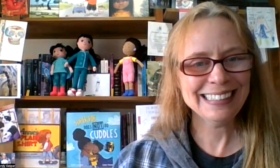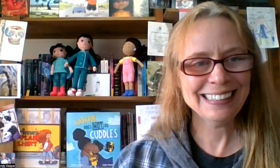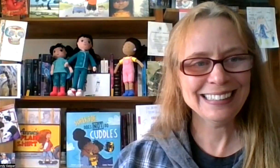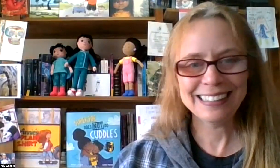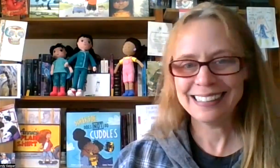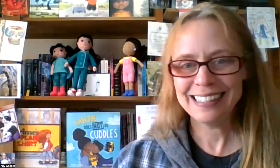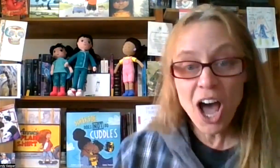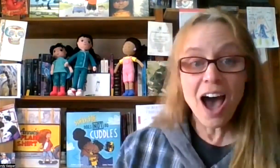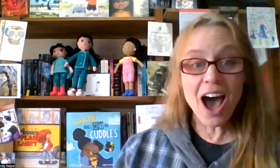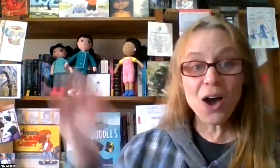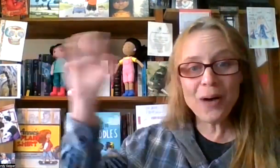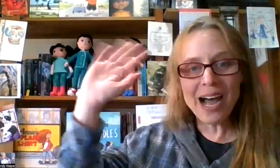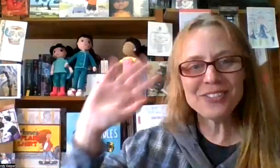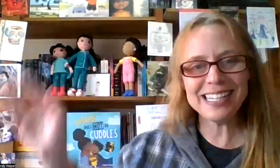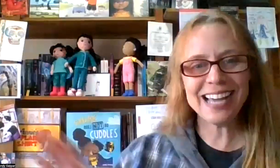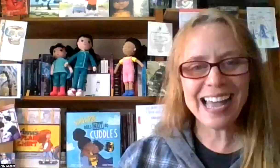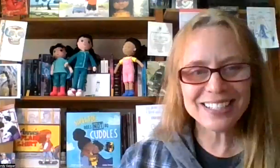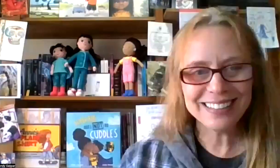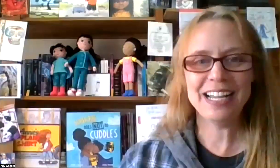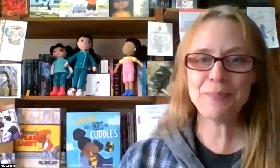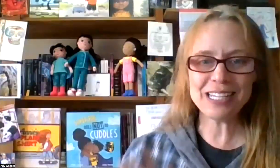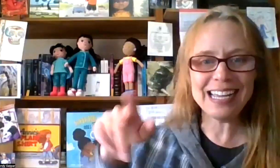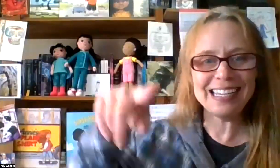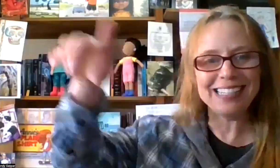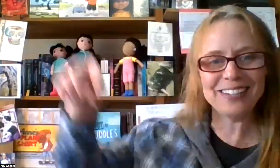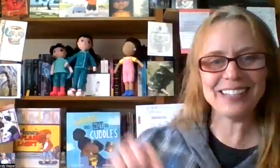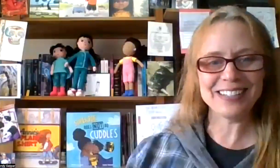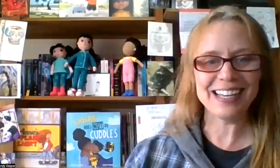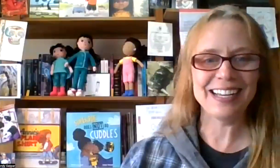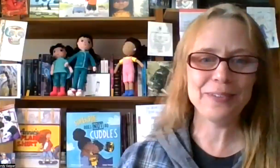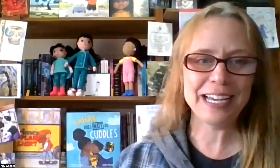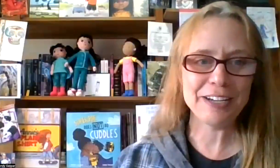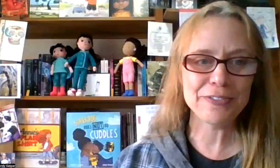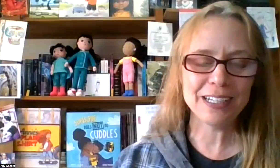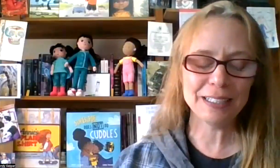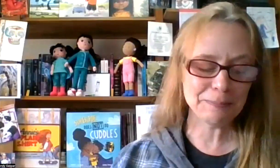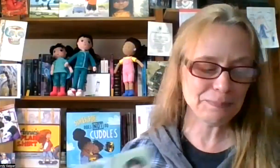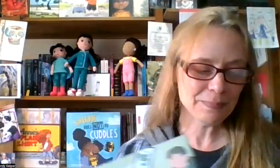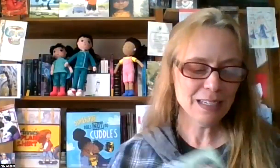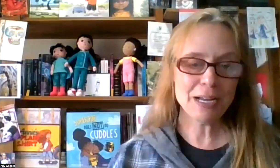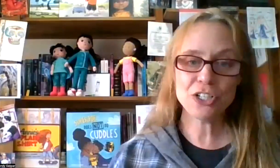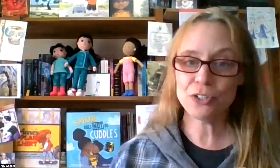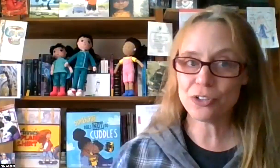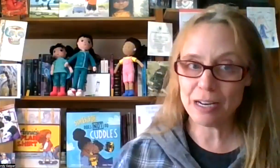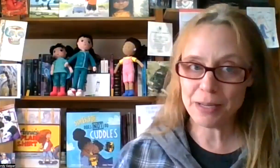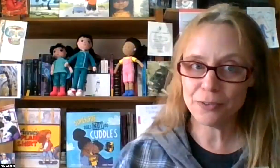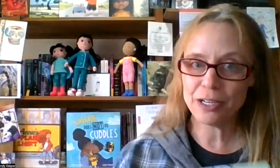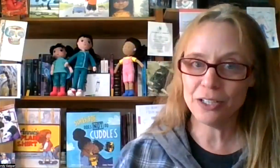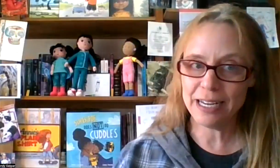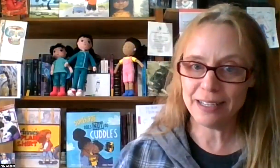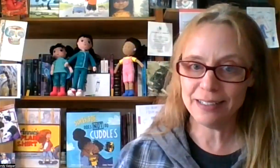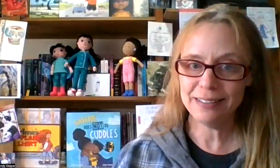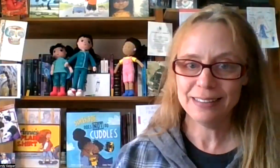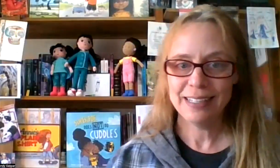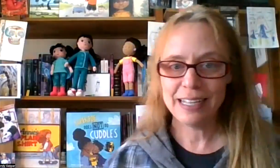family members tuning? Yeah, see that. Oh, I do see. Yep, there's Nana. So there's we have my children's grandmother. We